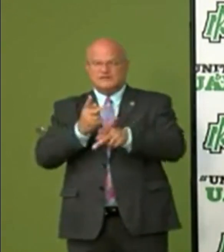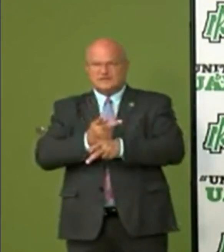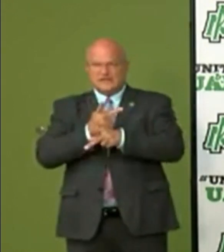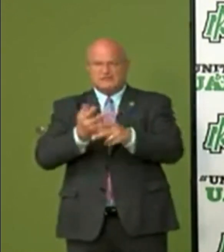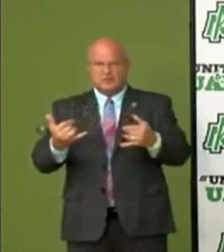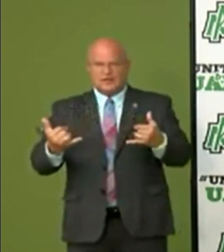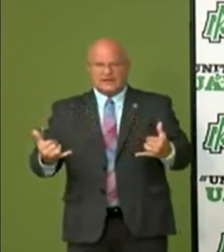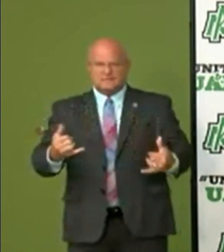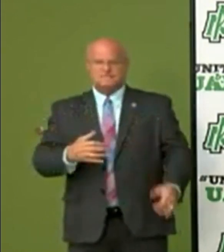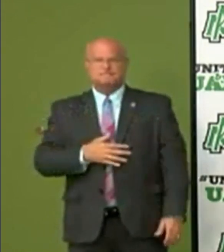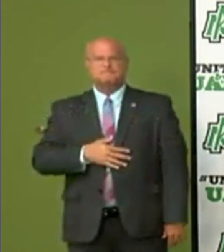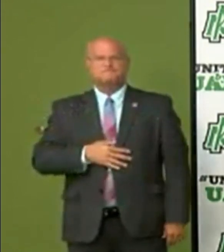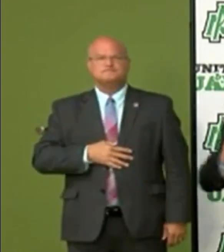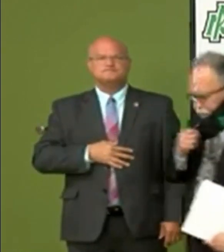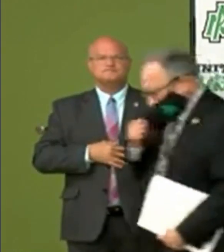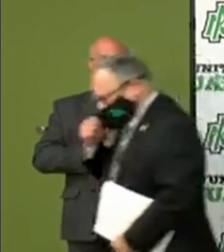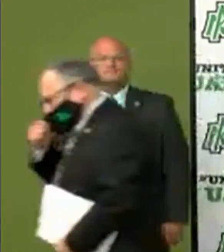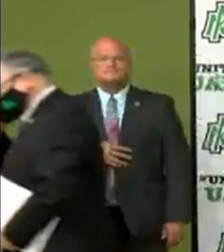carefully.